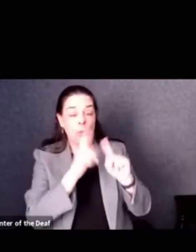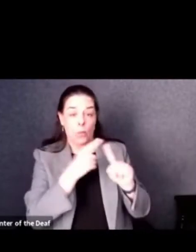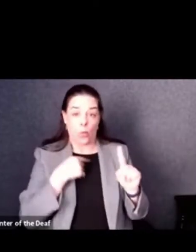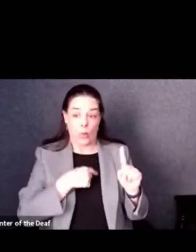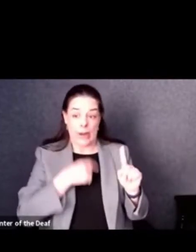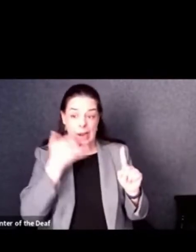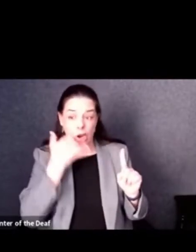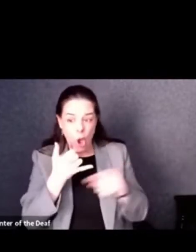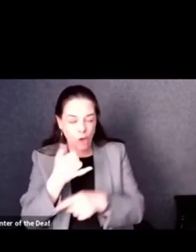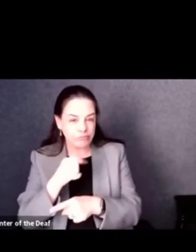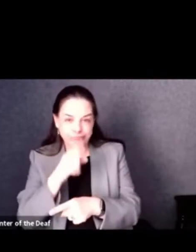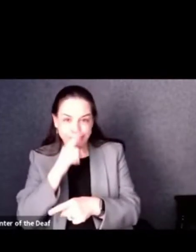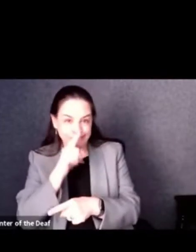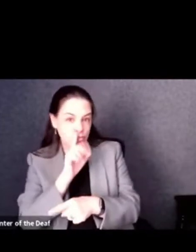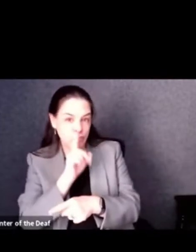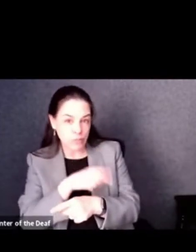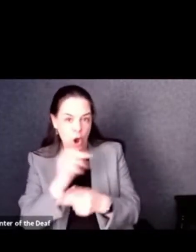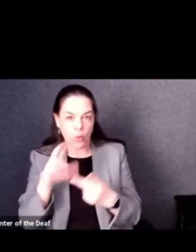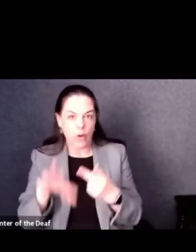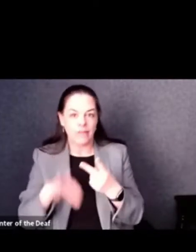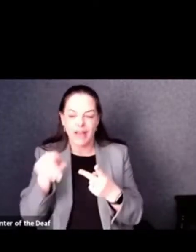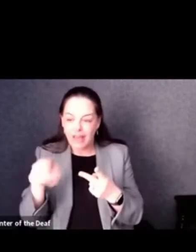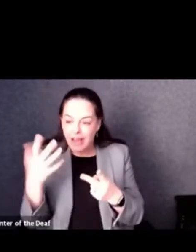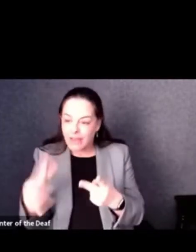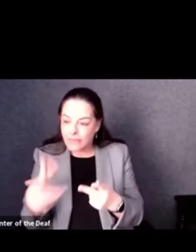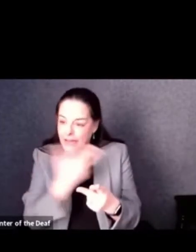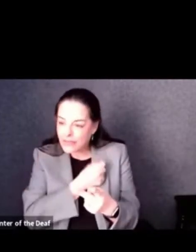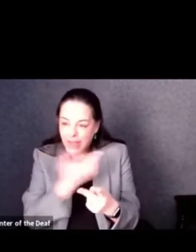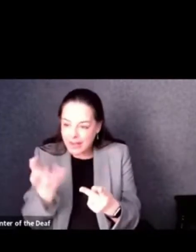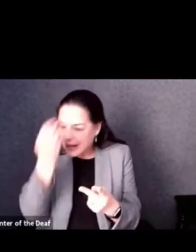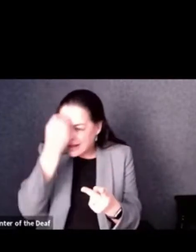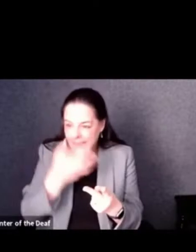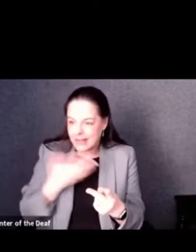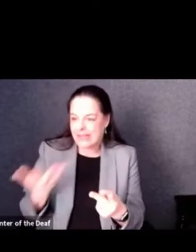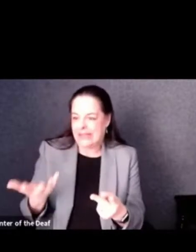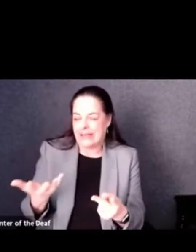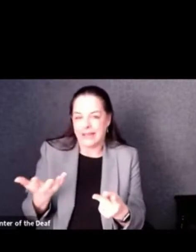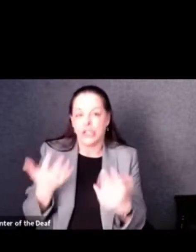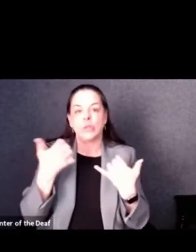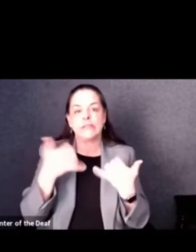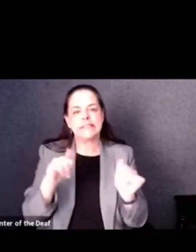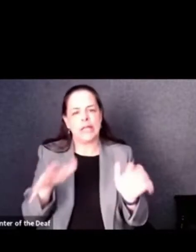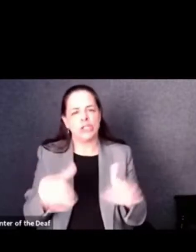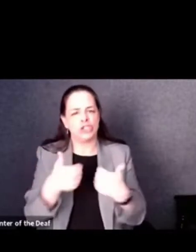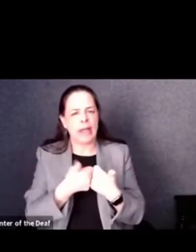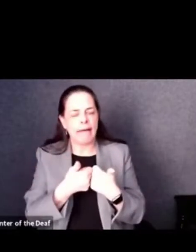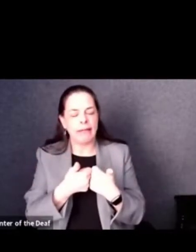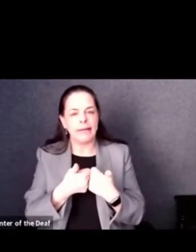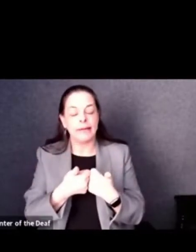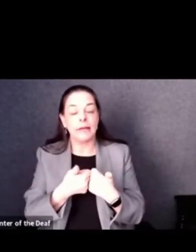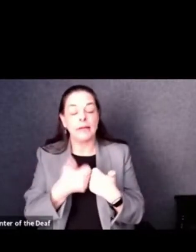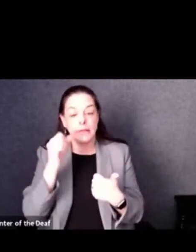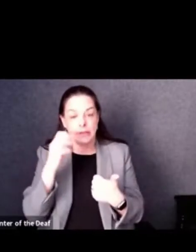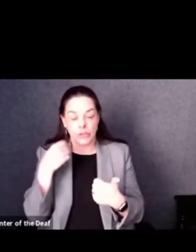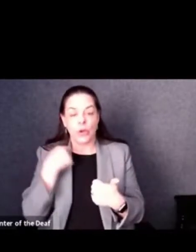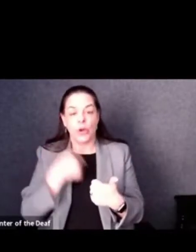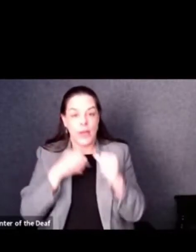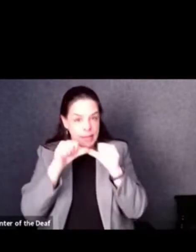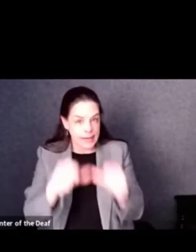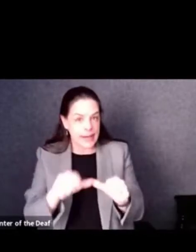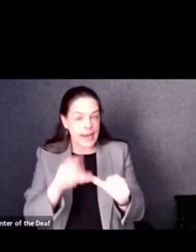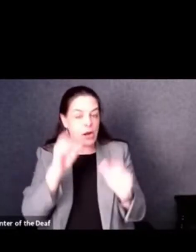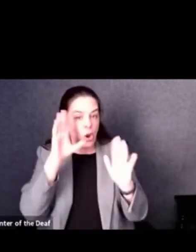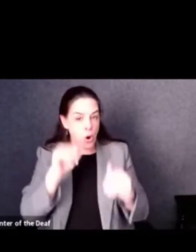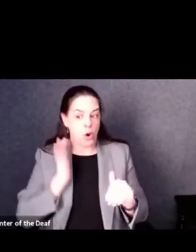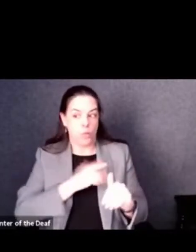either they're not responding or we're finding out they were previously vaccinated. So it still remains a challenge. So we do continue and hope that